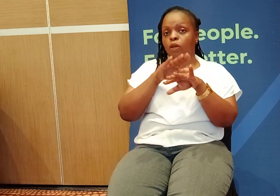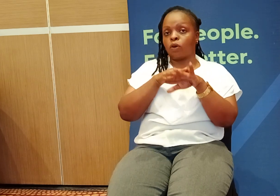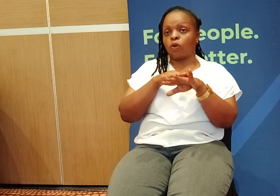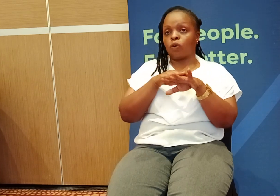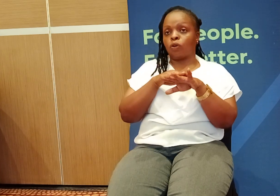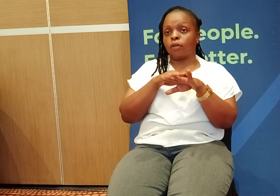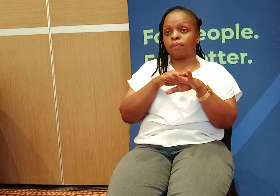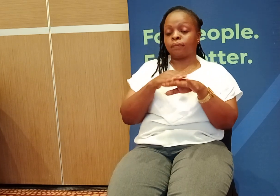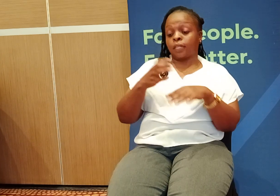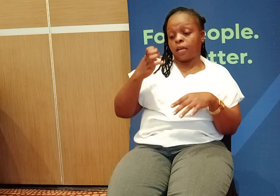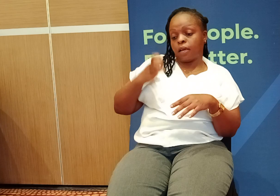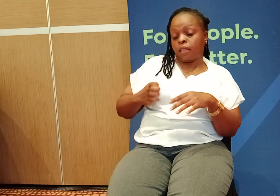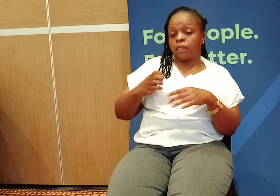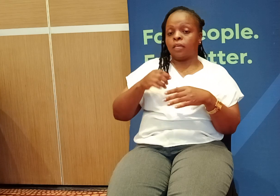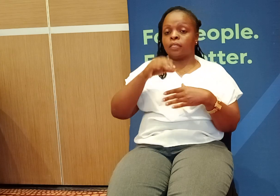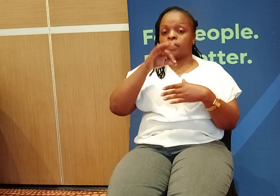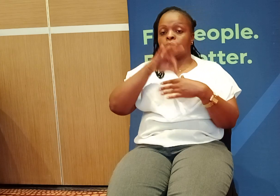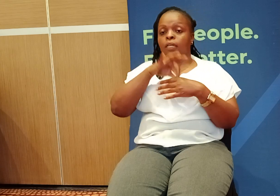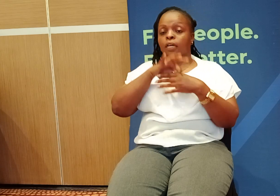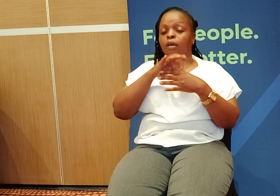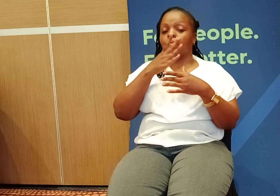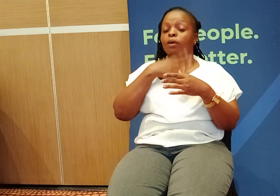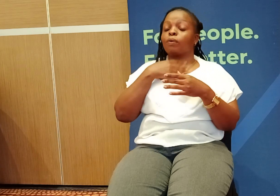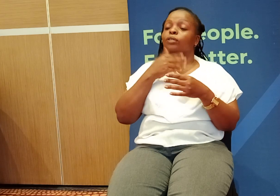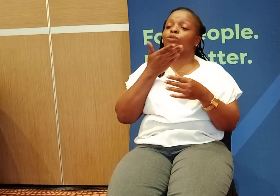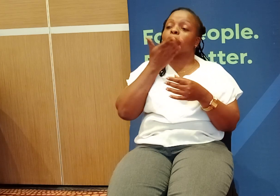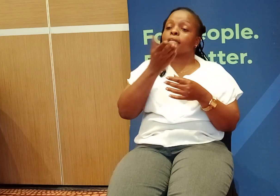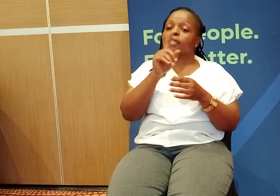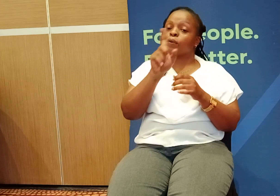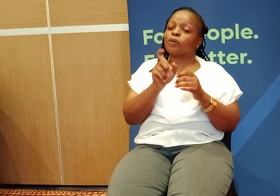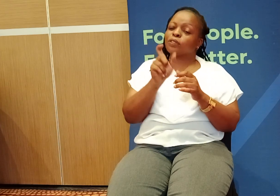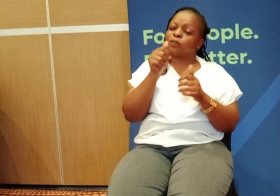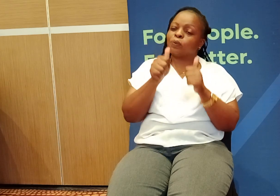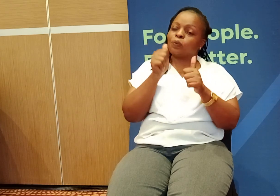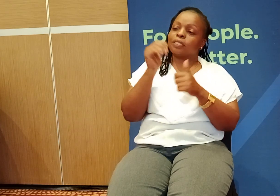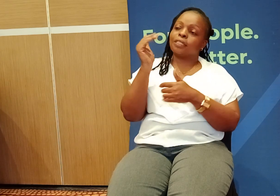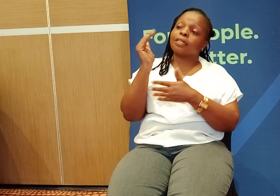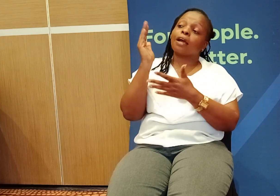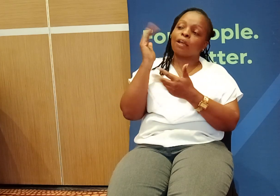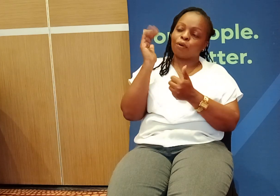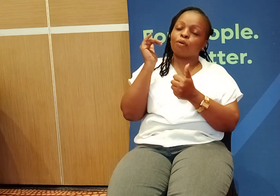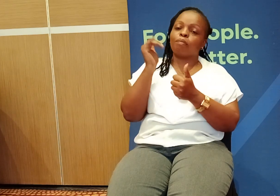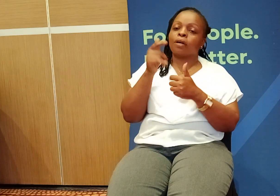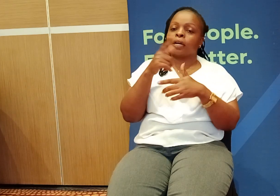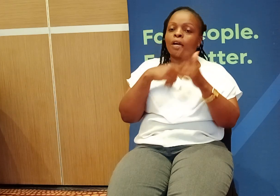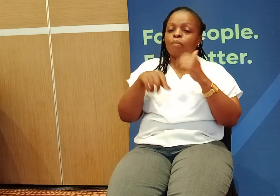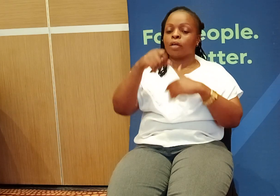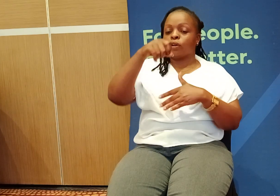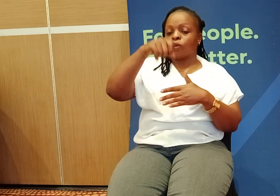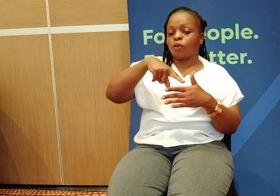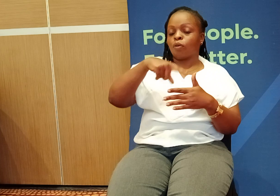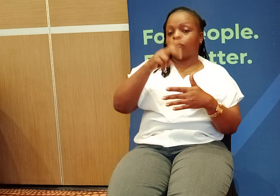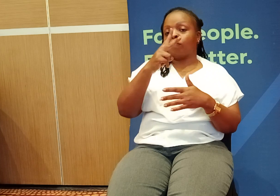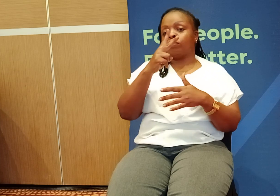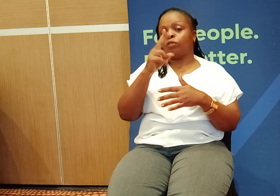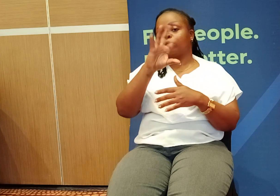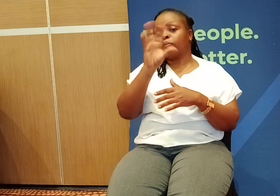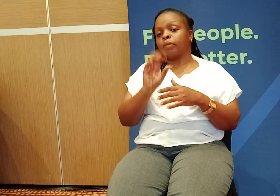just answer the question that I anticipate will be coming. A drop of 2% in foreign exchange income. That